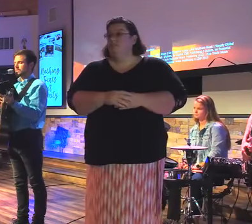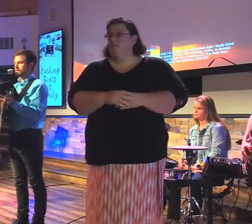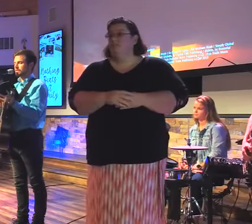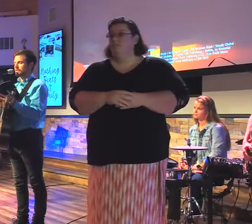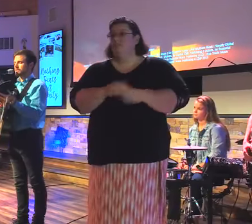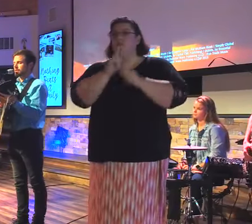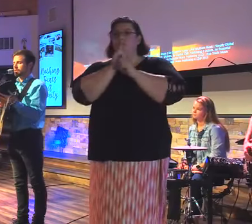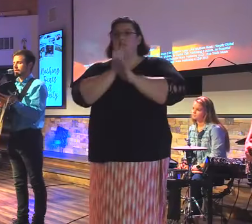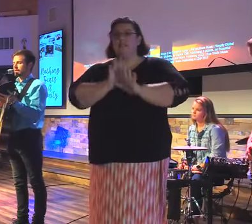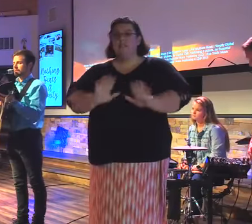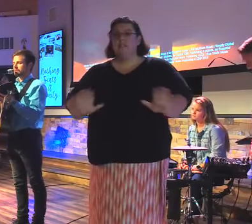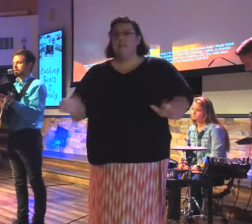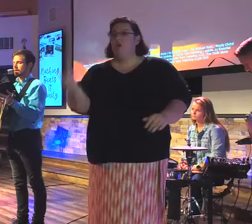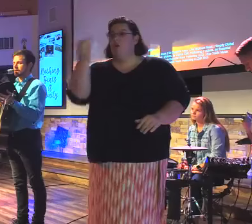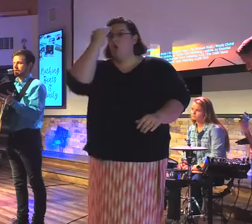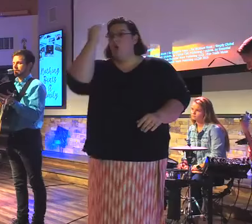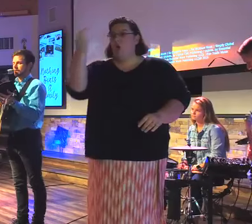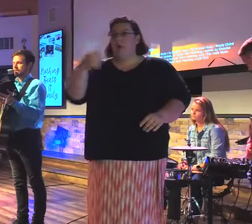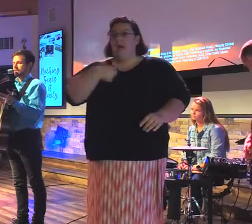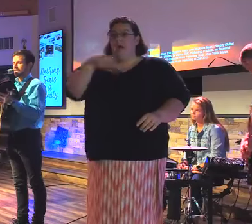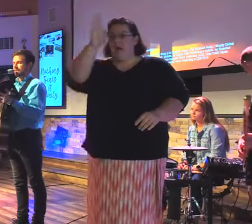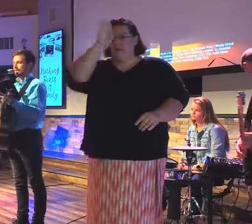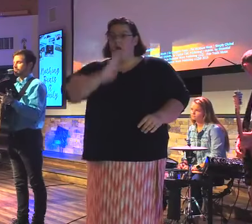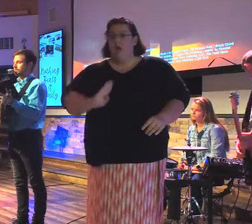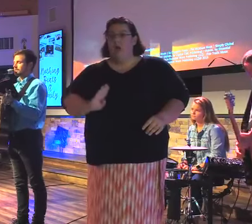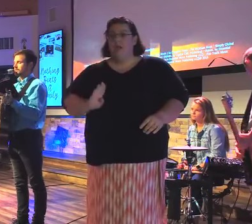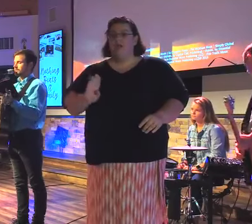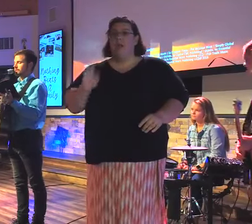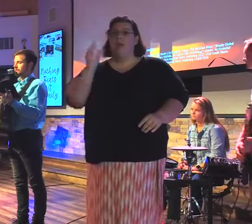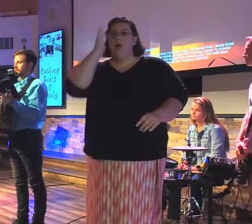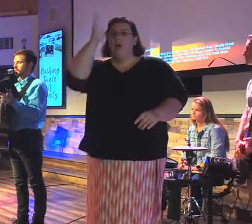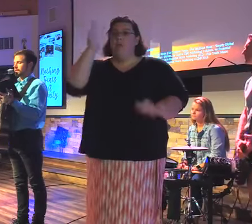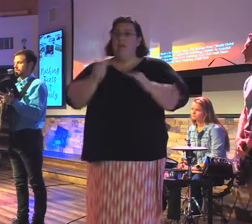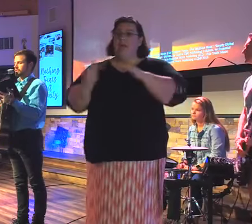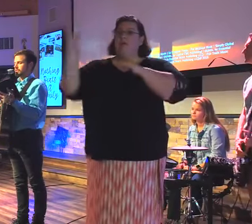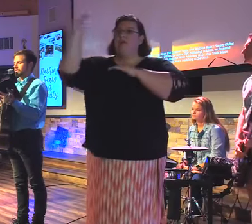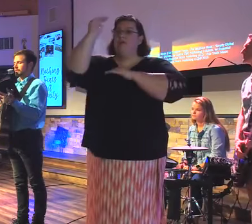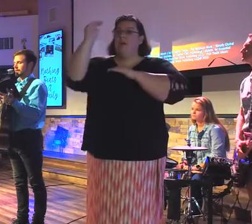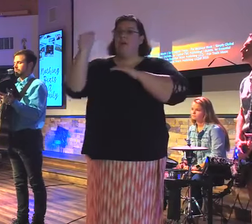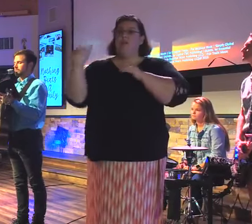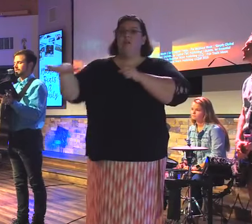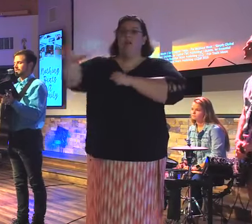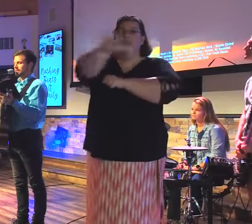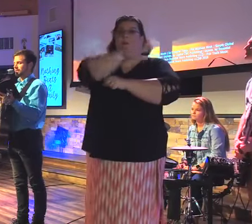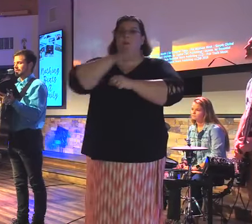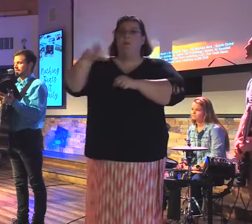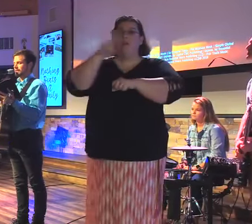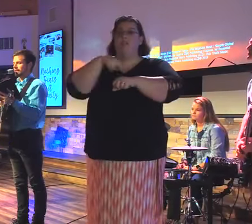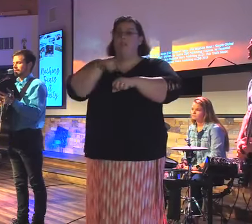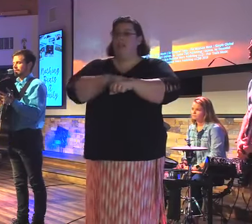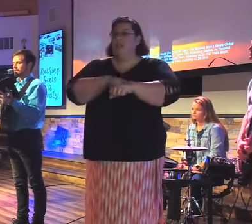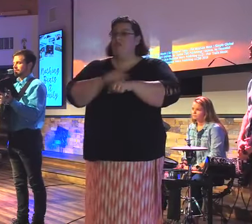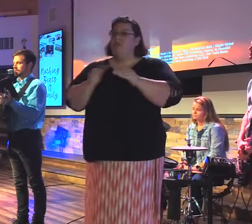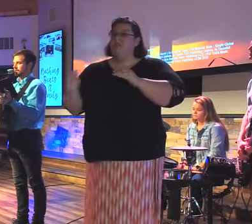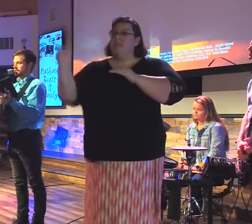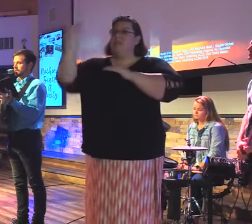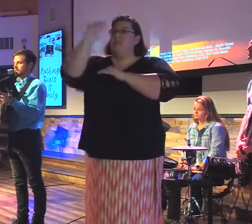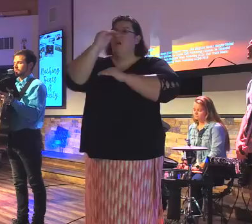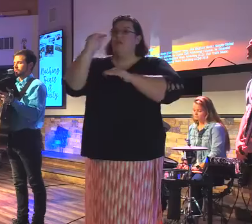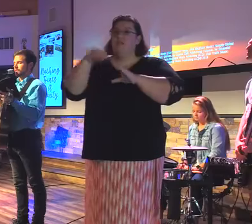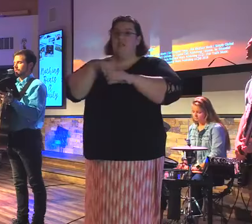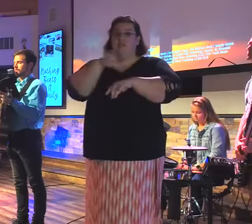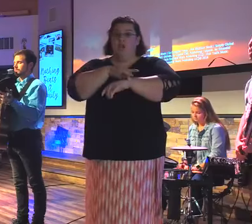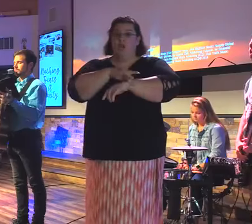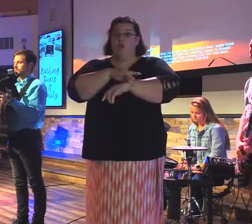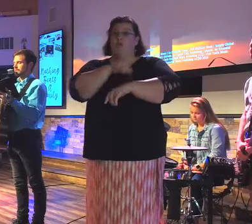Be still and know that I am God. I will be exalted among the nations. I will be exalted in the earth.